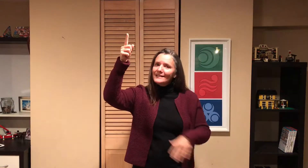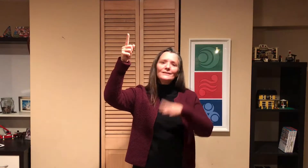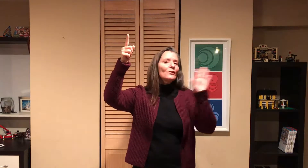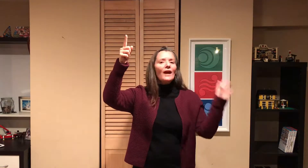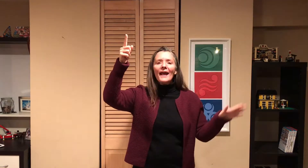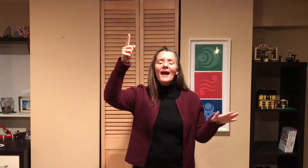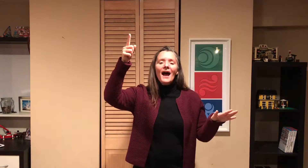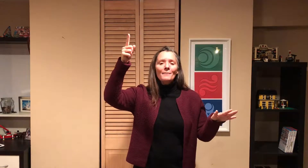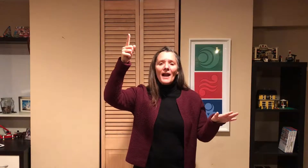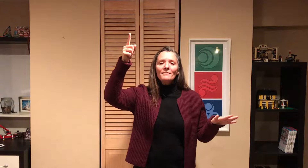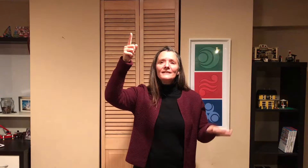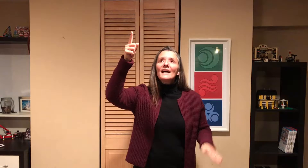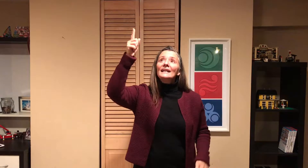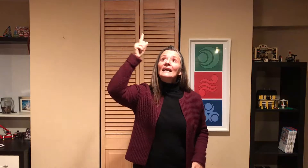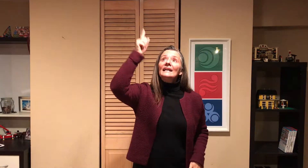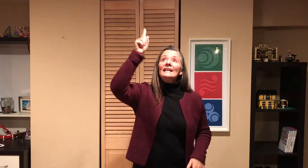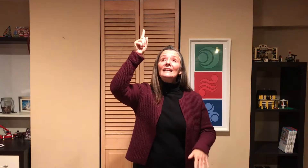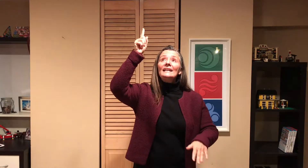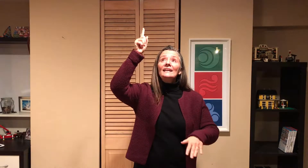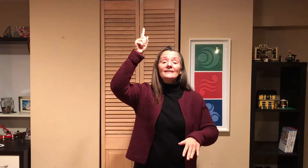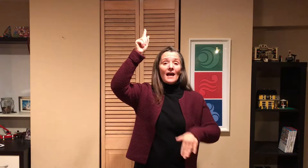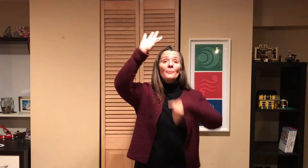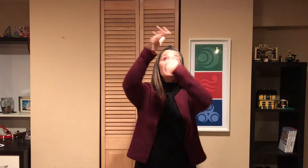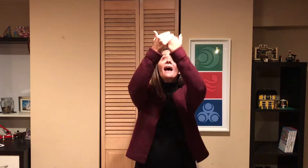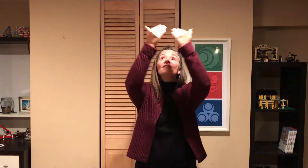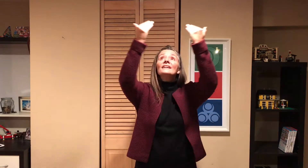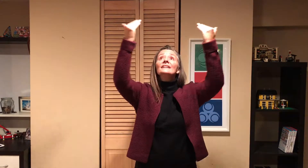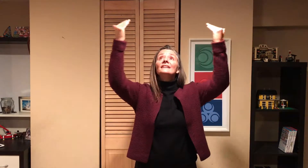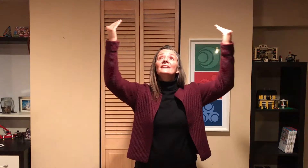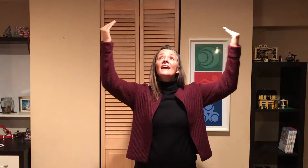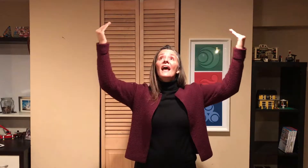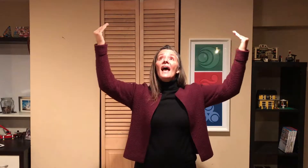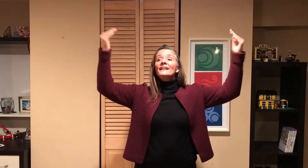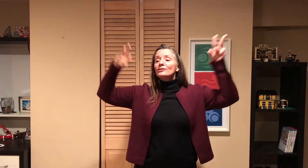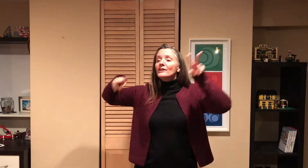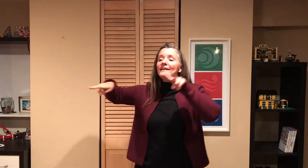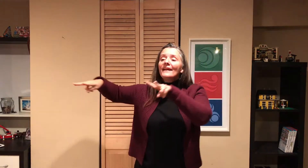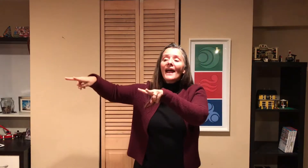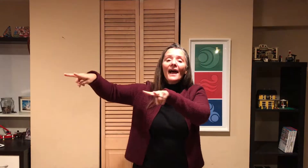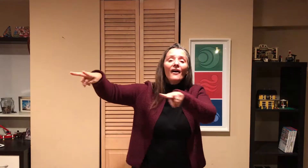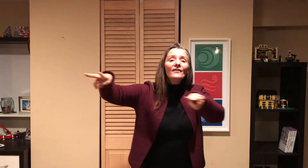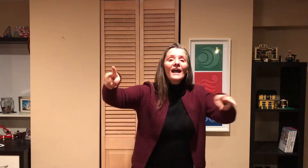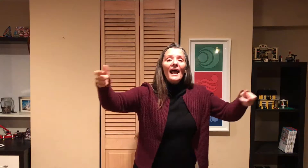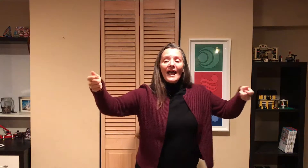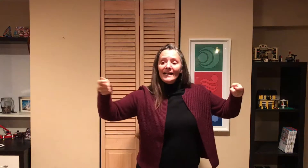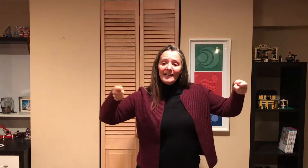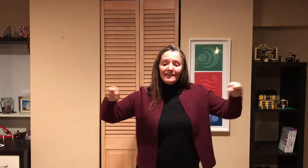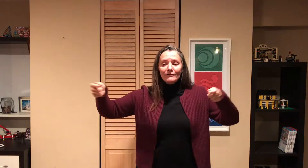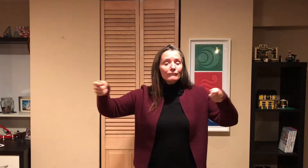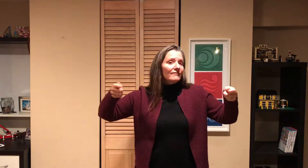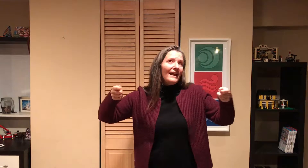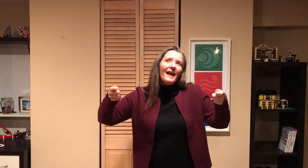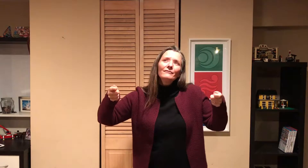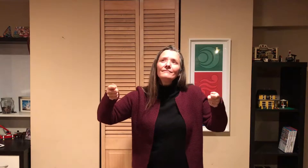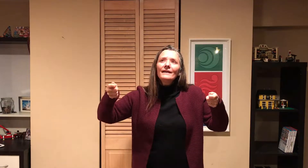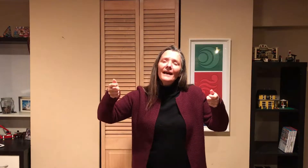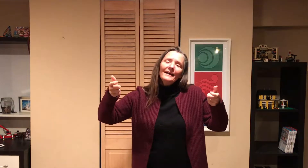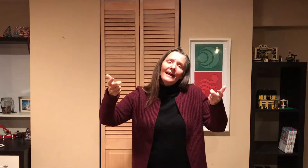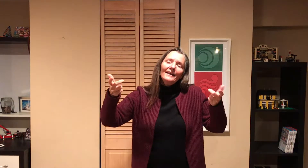It's okay. But I'm going to say He's up in heaven. And He's looking down. And I don't